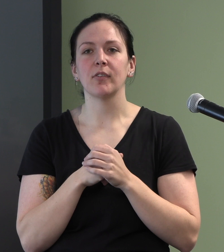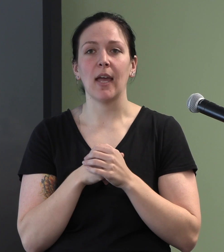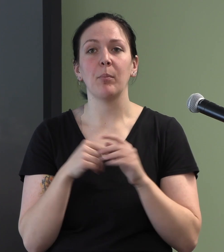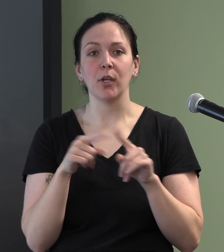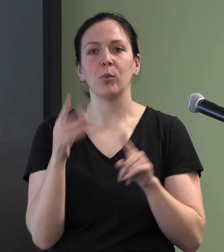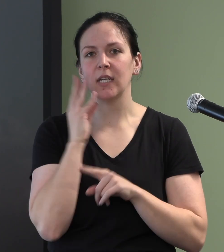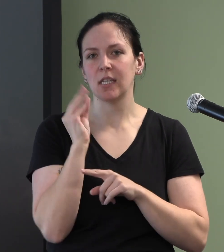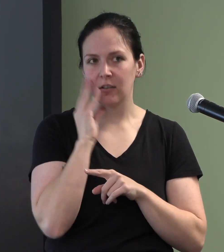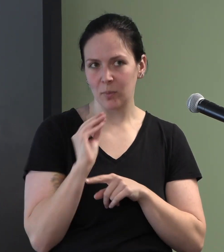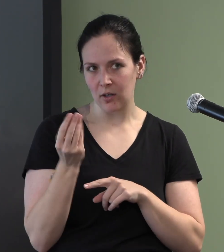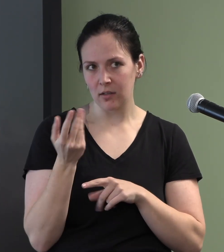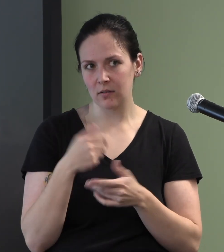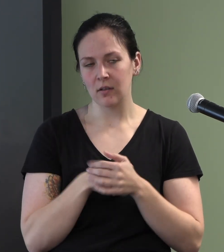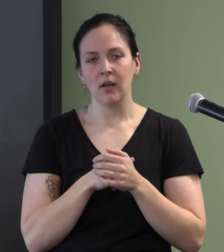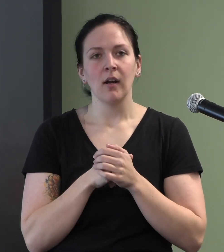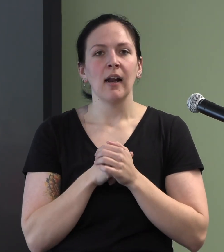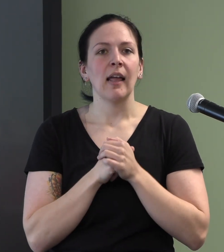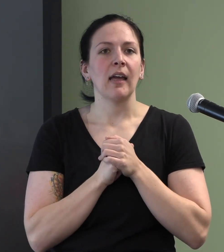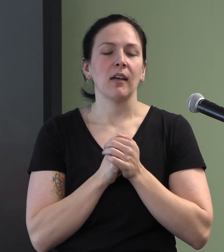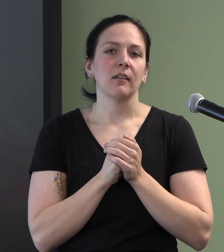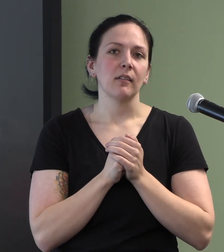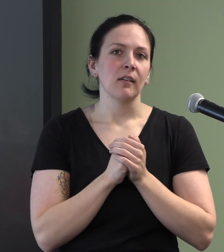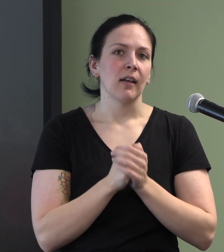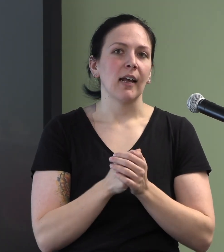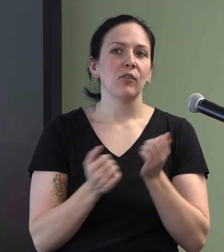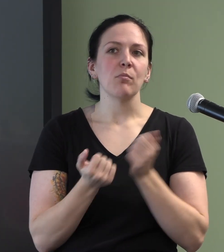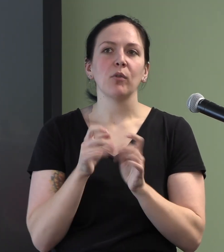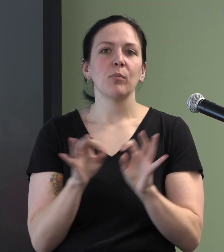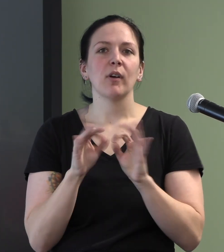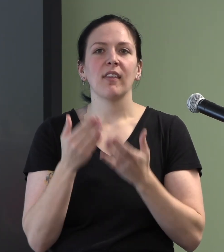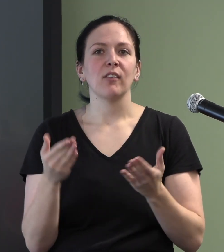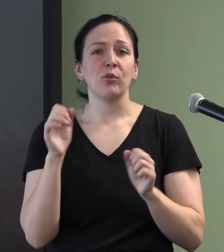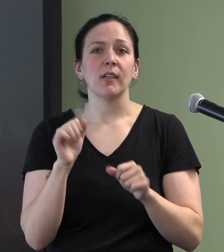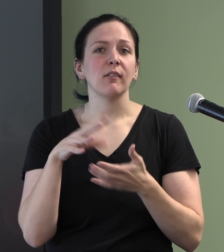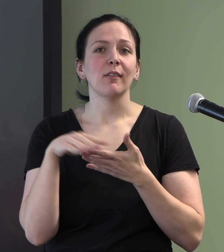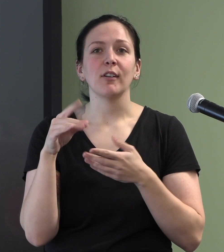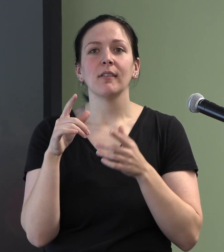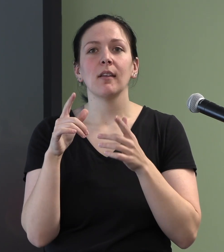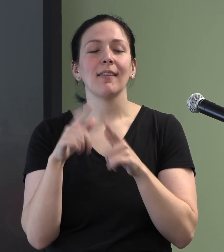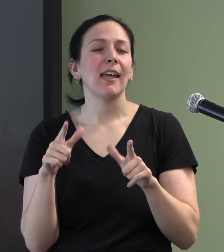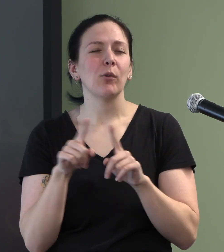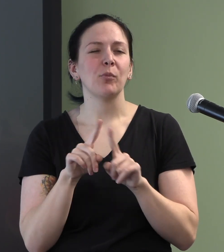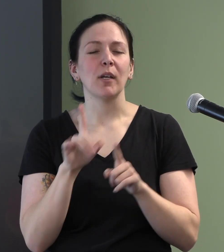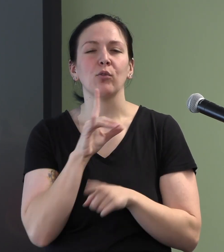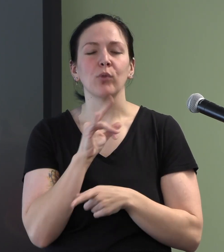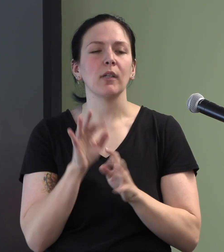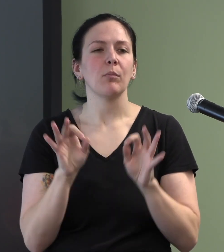se, but you would get the experience. And I guess the most important thing is you can learn the language, but it's really